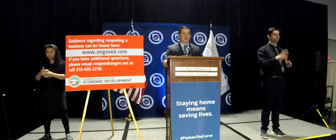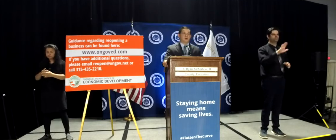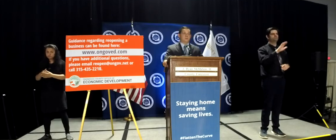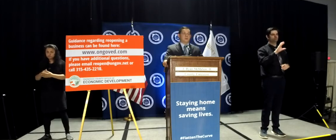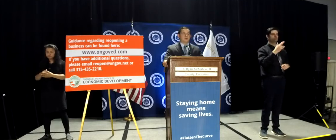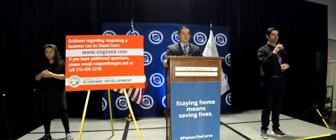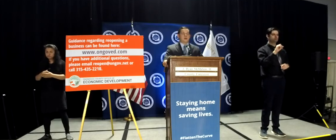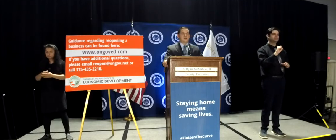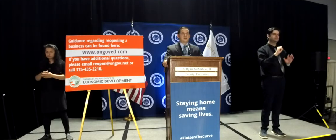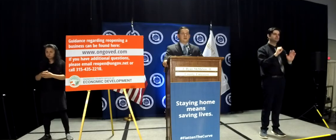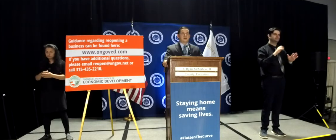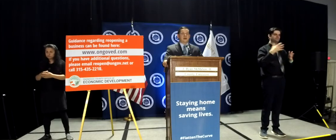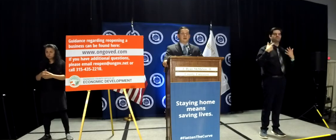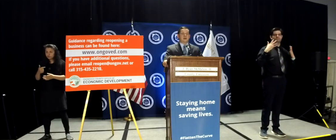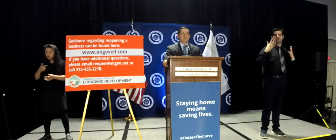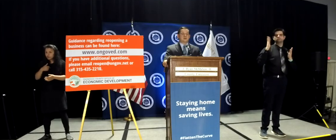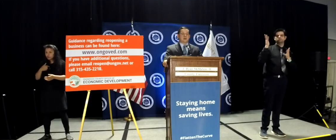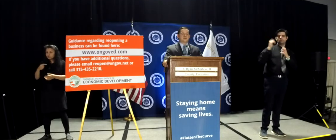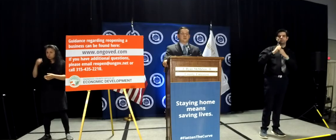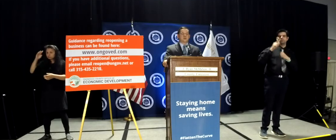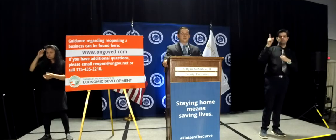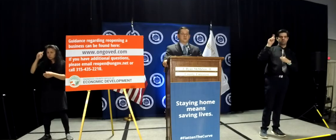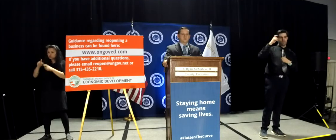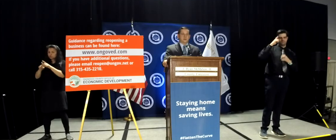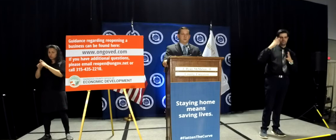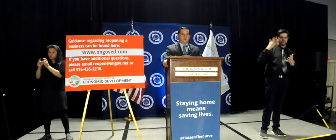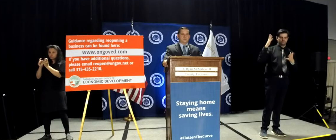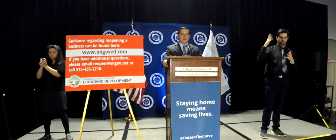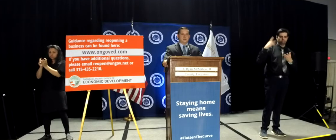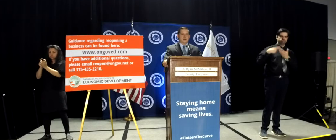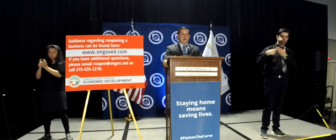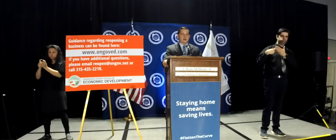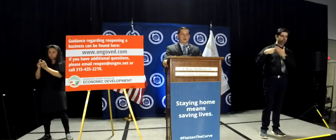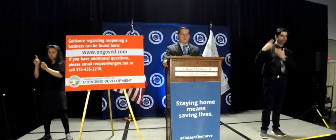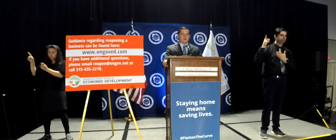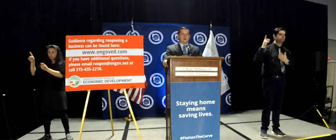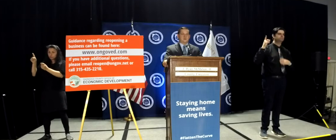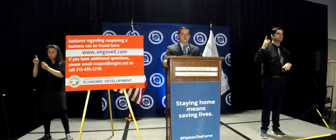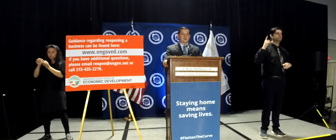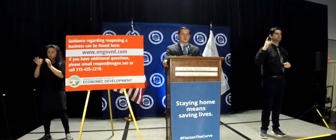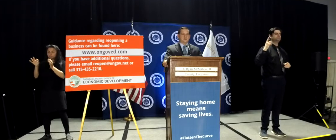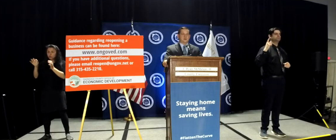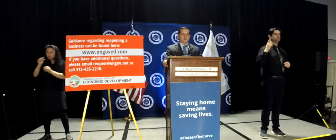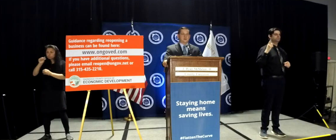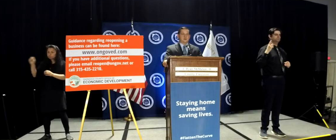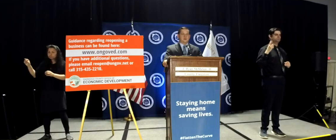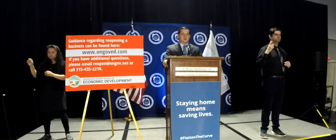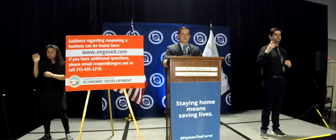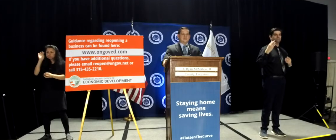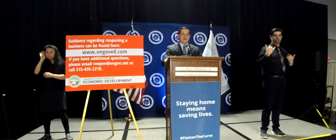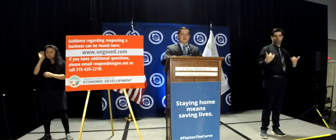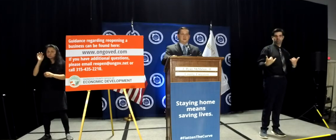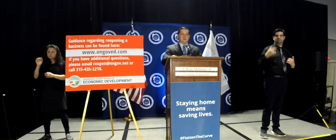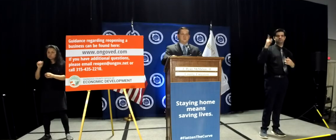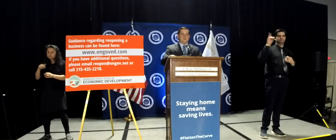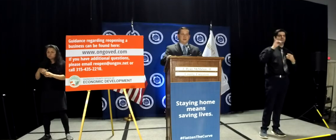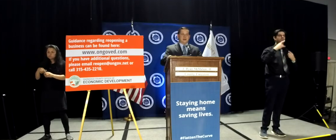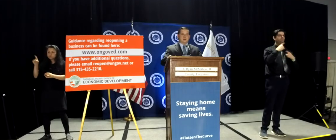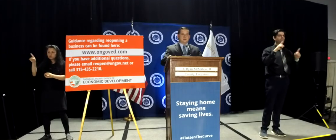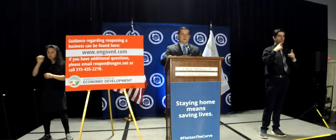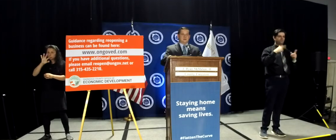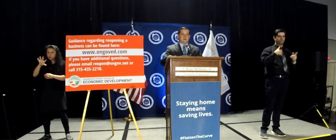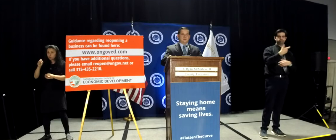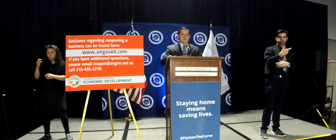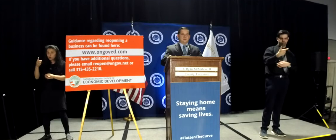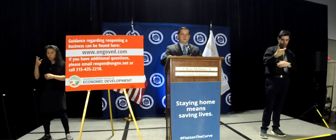to him. I listened closely to his language today. I heard the governor say the data was the